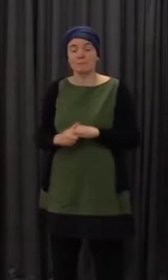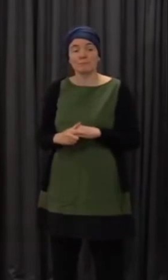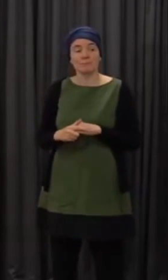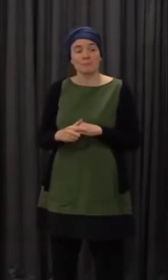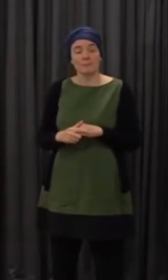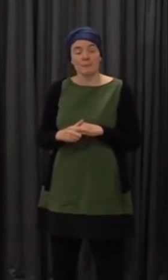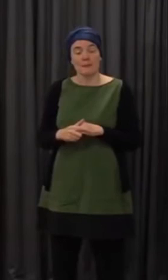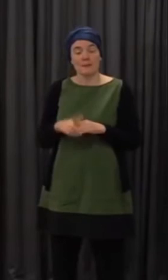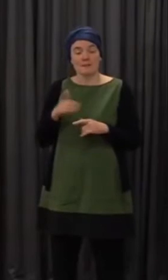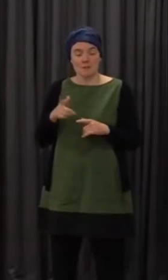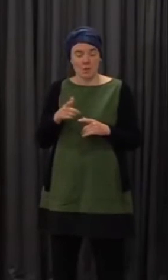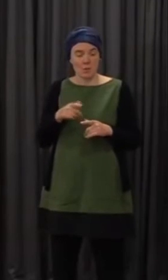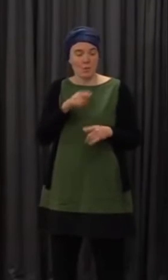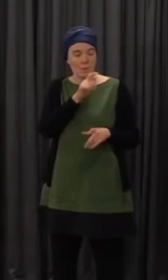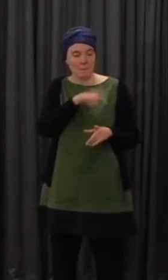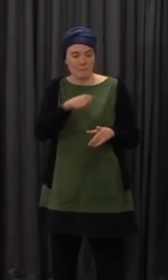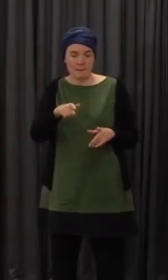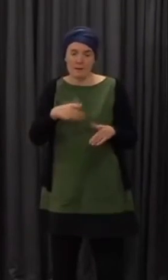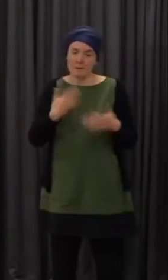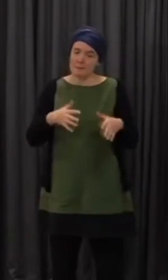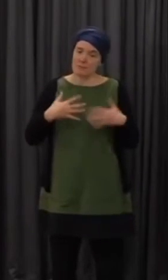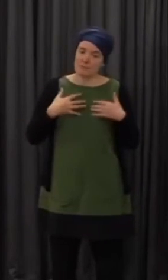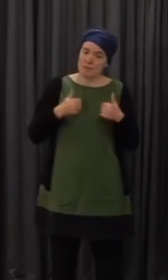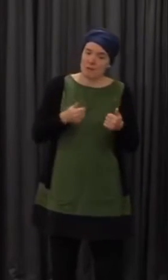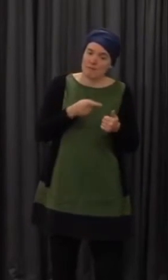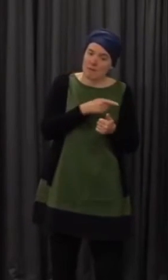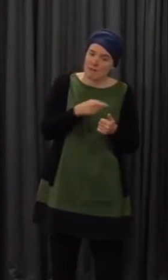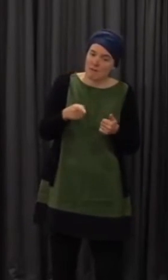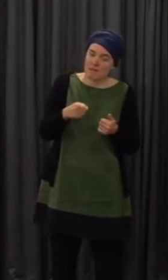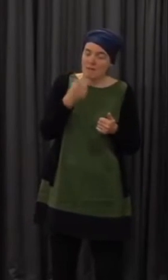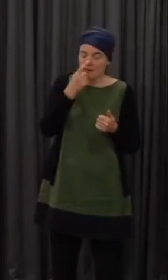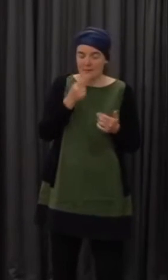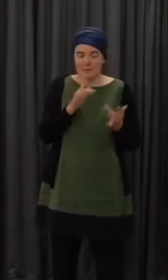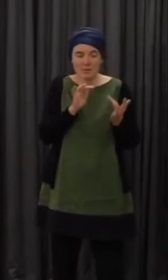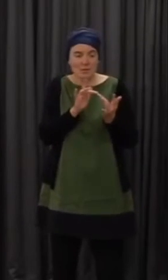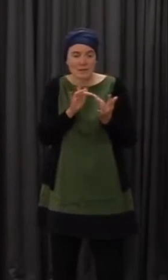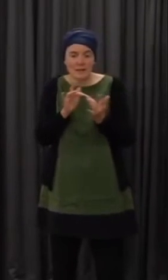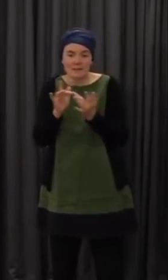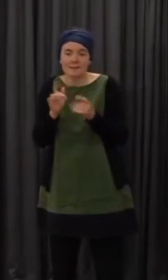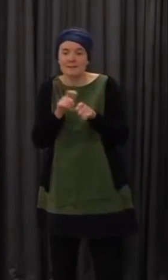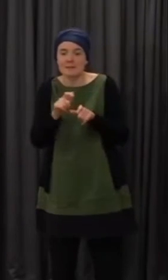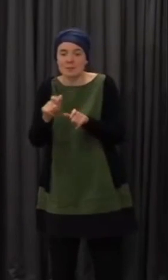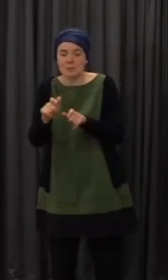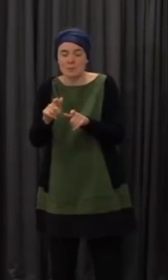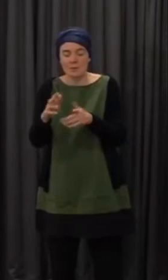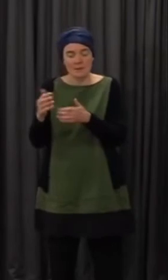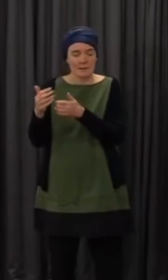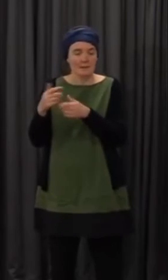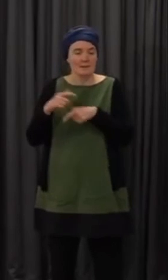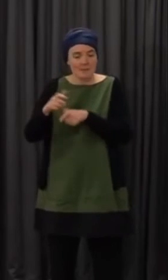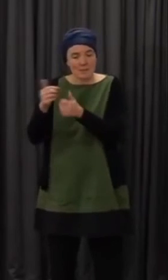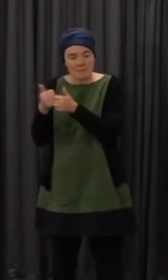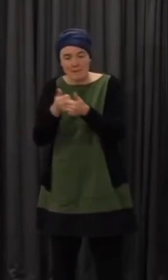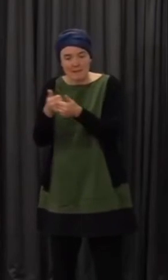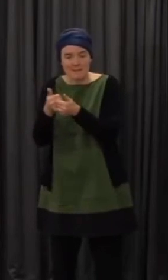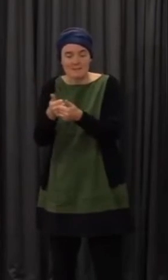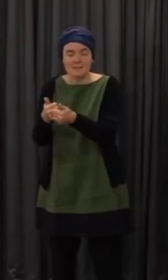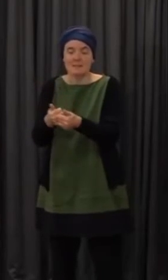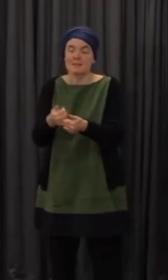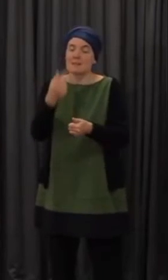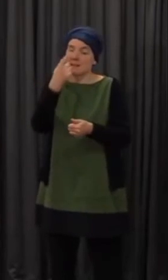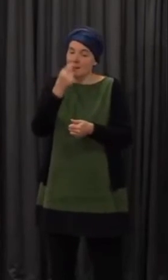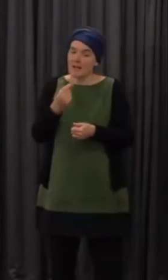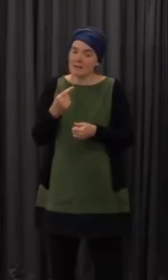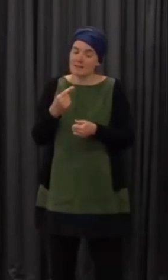to monitor the recovery of those people who need ongoing advice and contact with the health service will benefit from